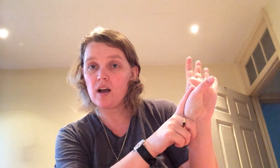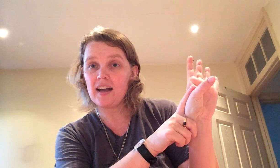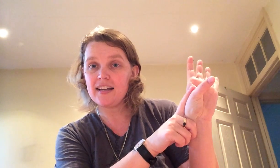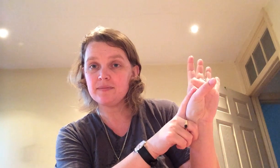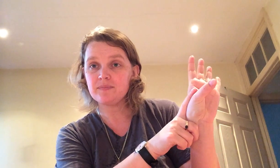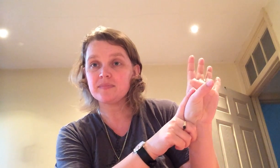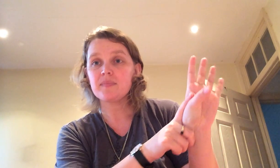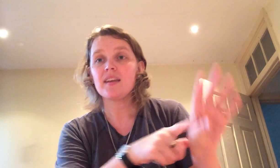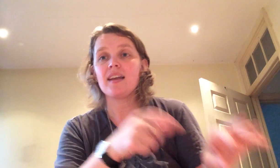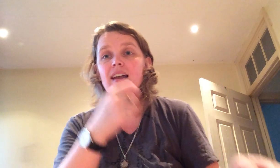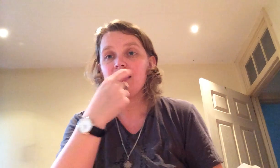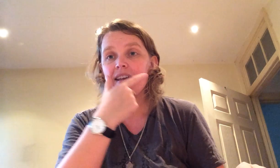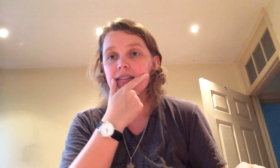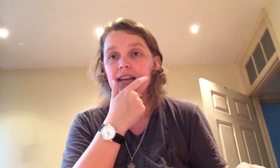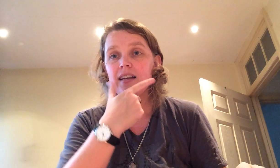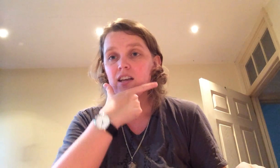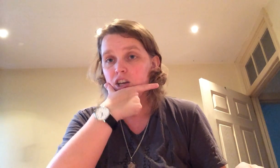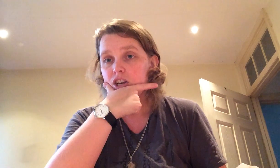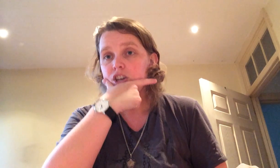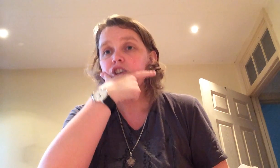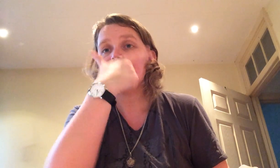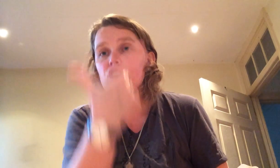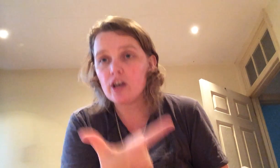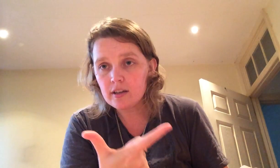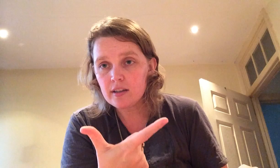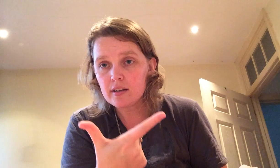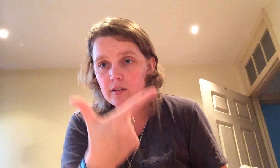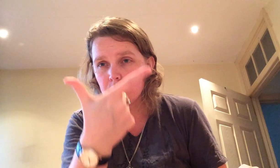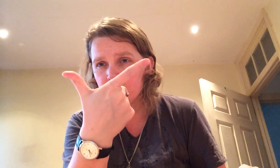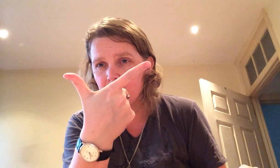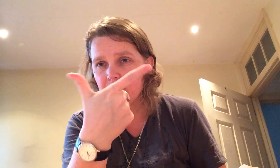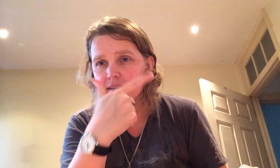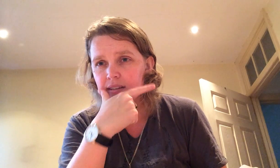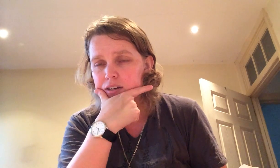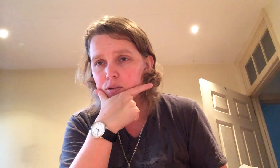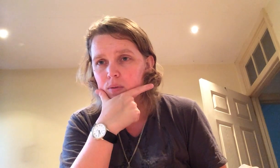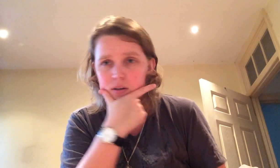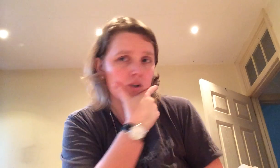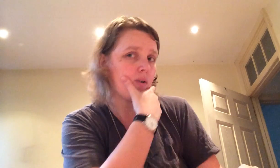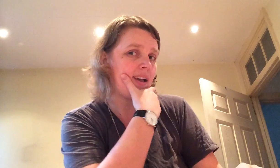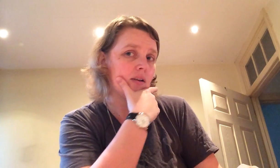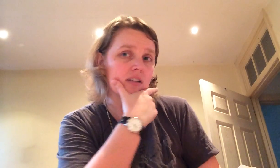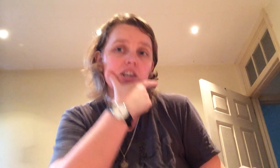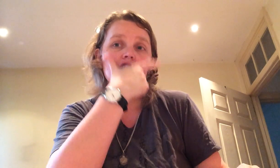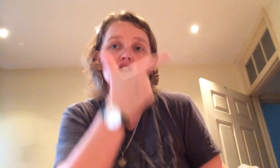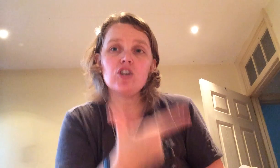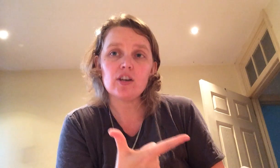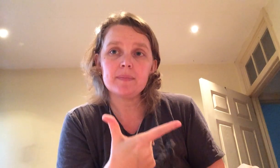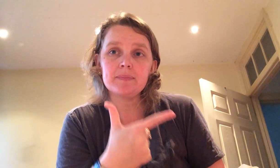Y, and that's like a Y. So you put like this, and you go out. Y,